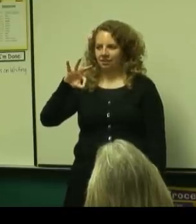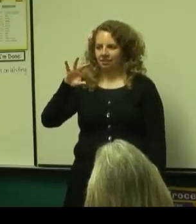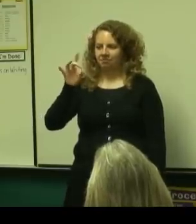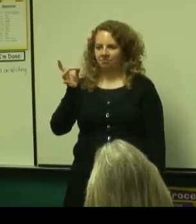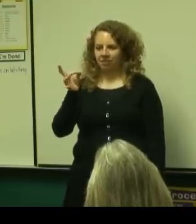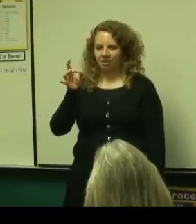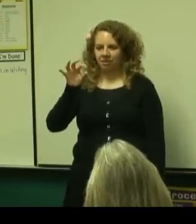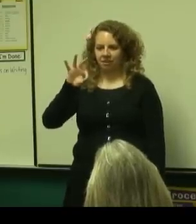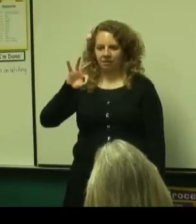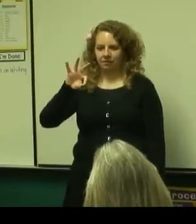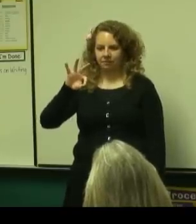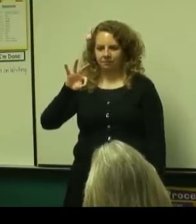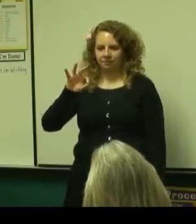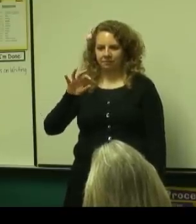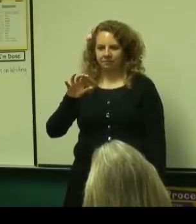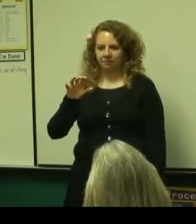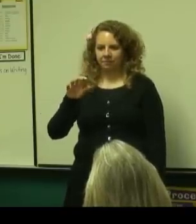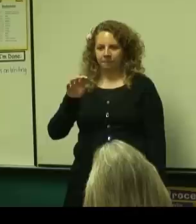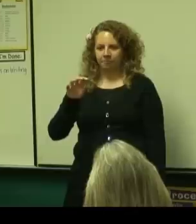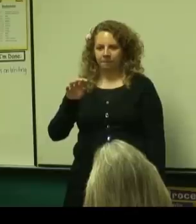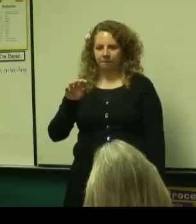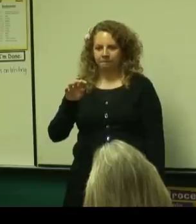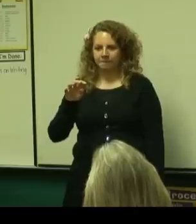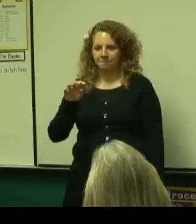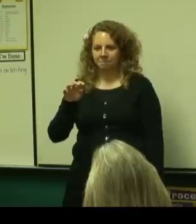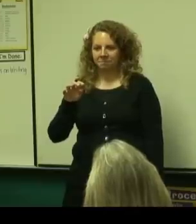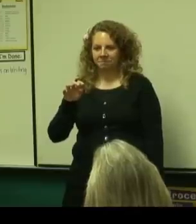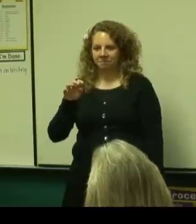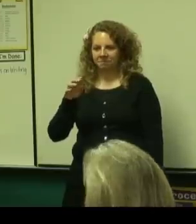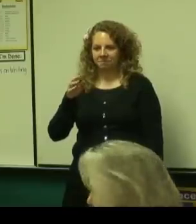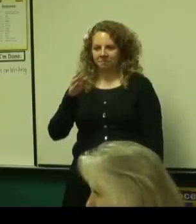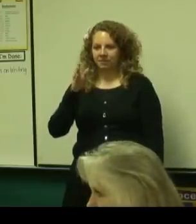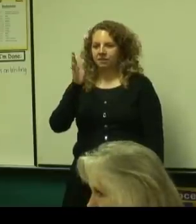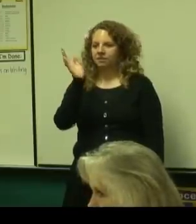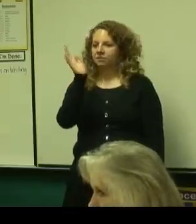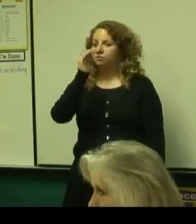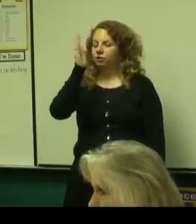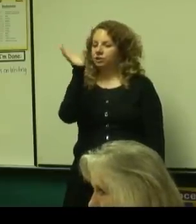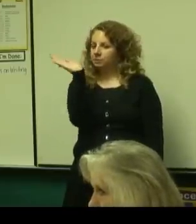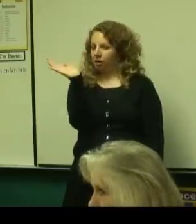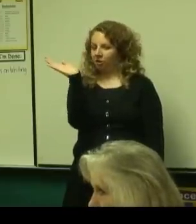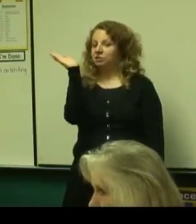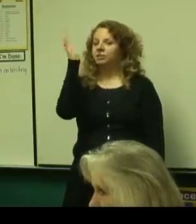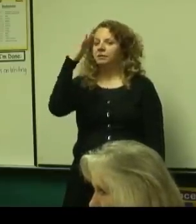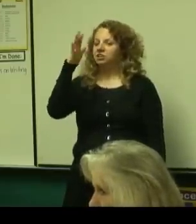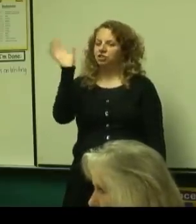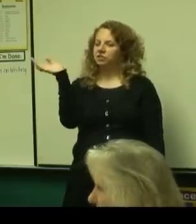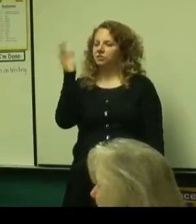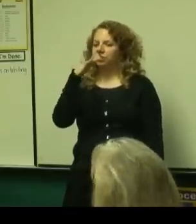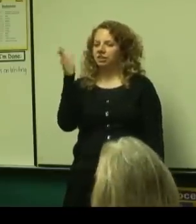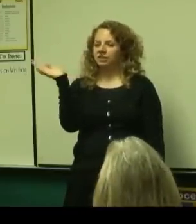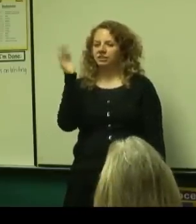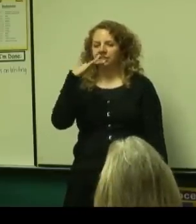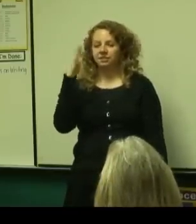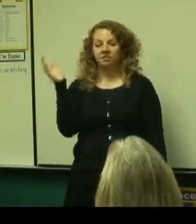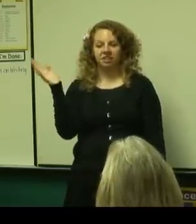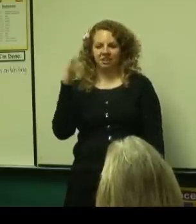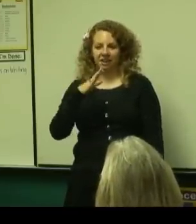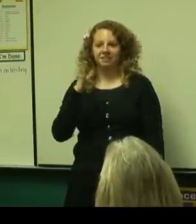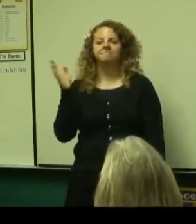So it's So different with letters. larger when number you go always goes this to the way right? This way, numbers you go from the right to the left. For the smaller to the bigs, just for the 6, 7, For the 8, 9. numbers.